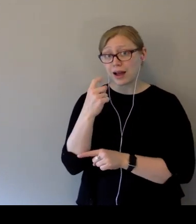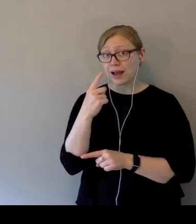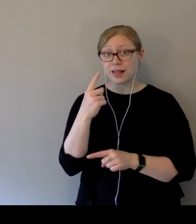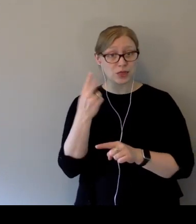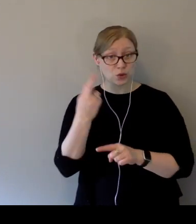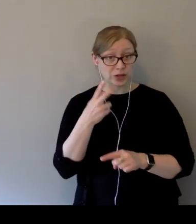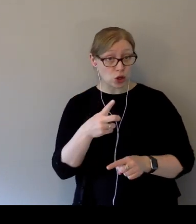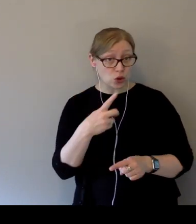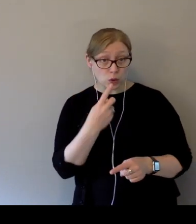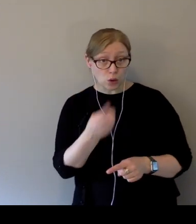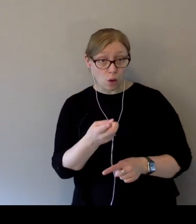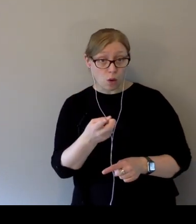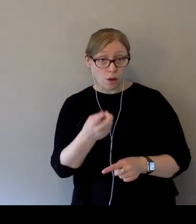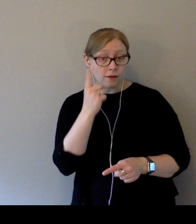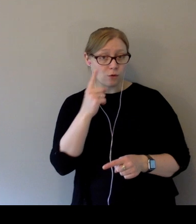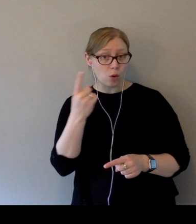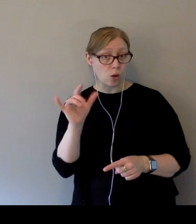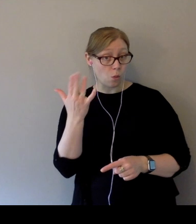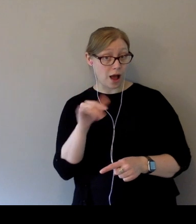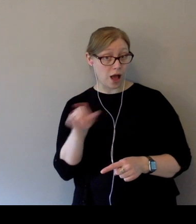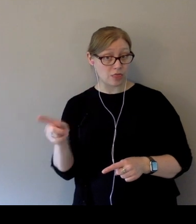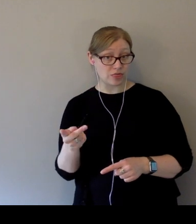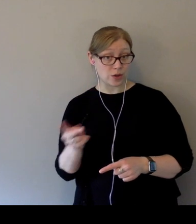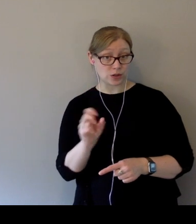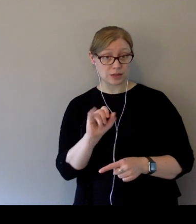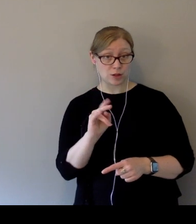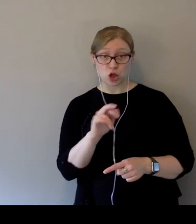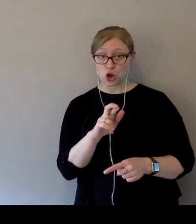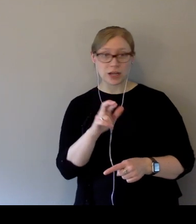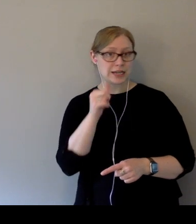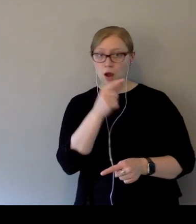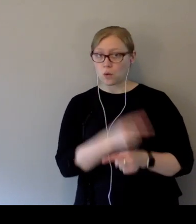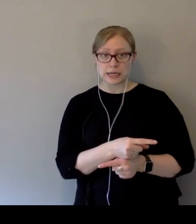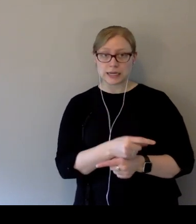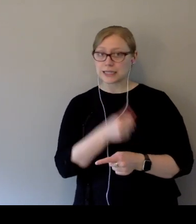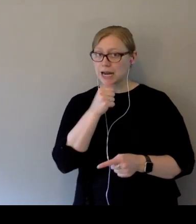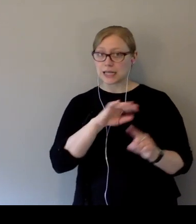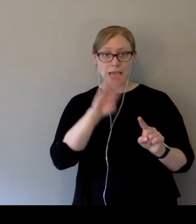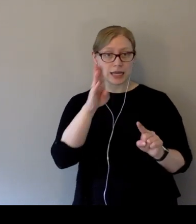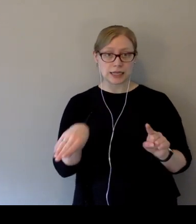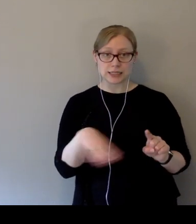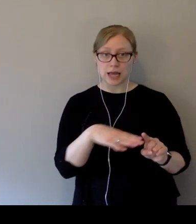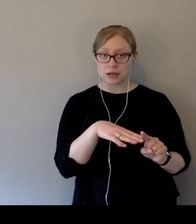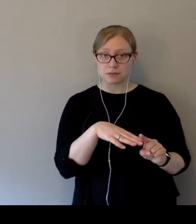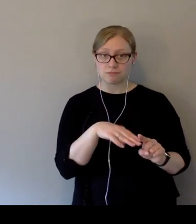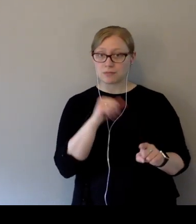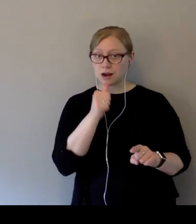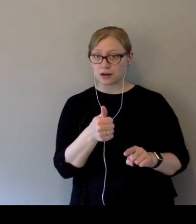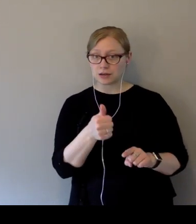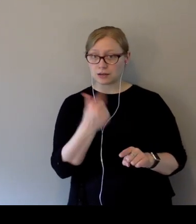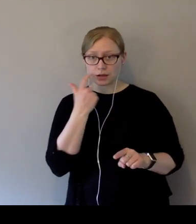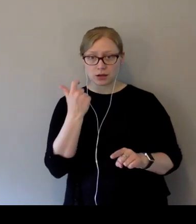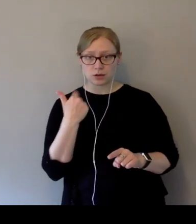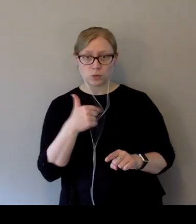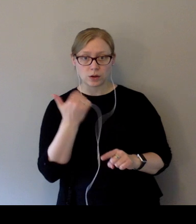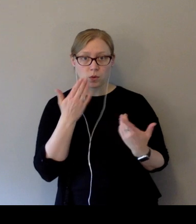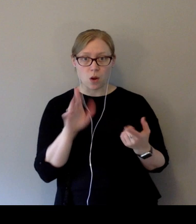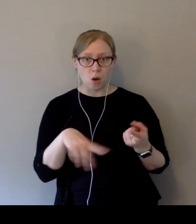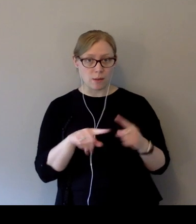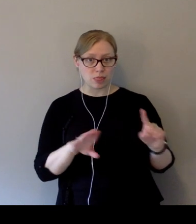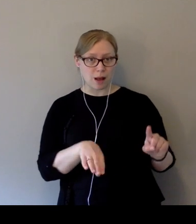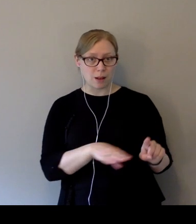they're similar is not correct. It's not side, side, side, because we don't know anything about this